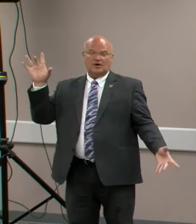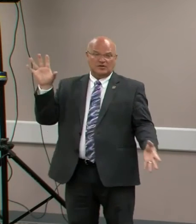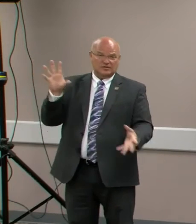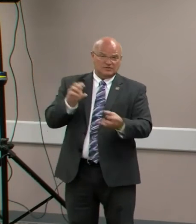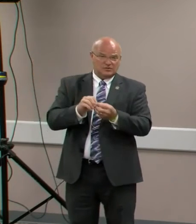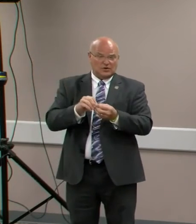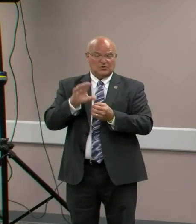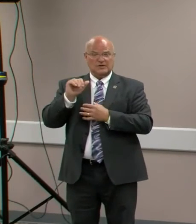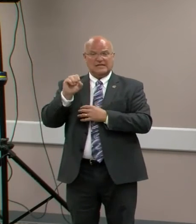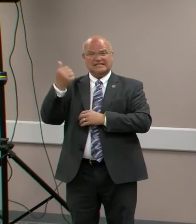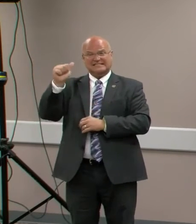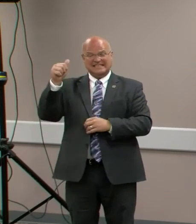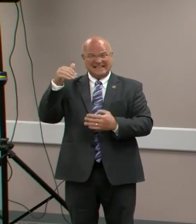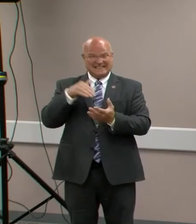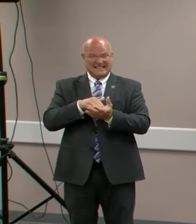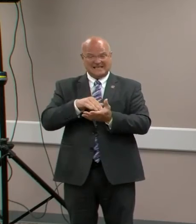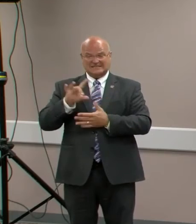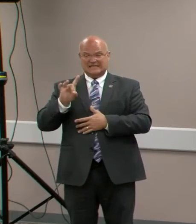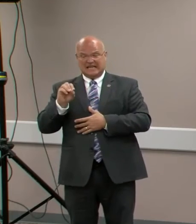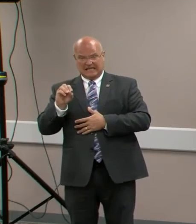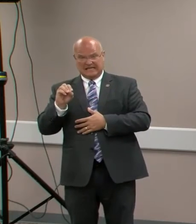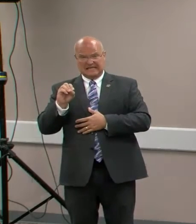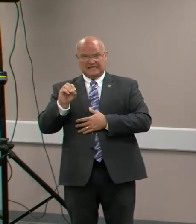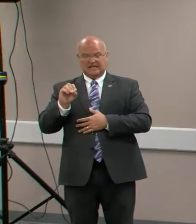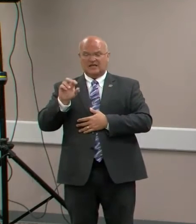total cases of 10,080,